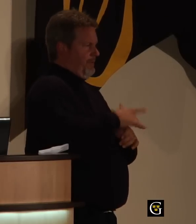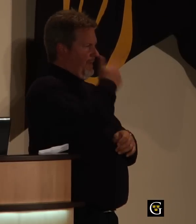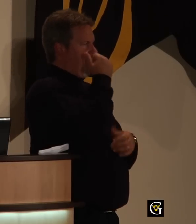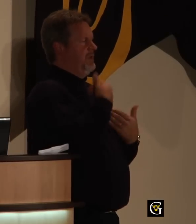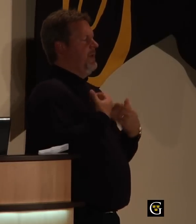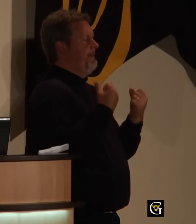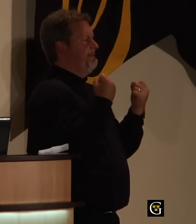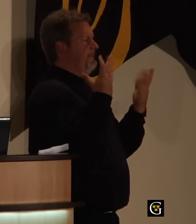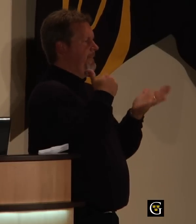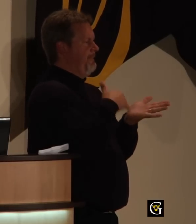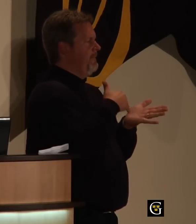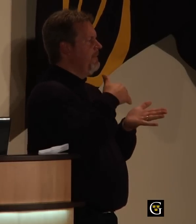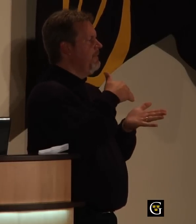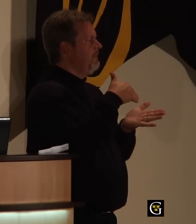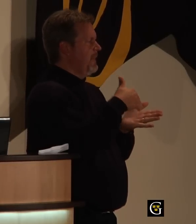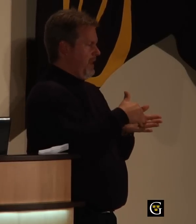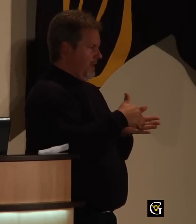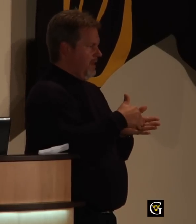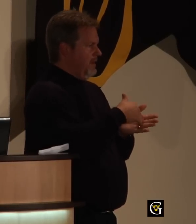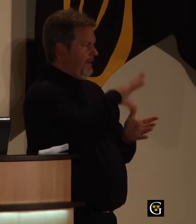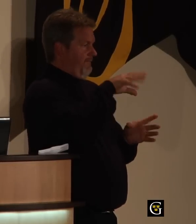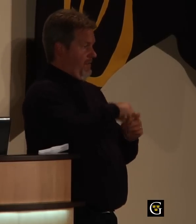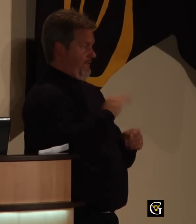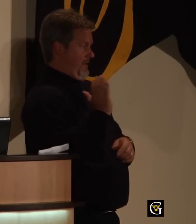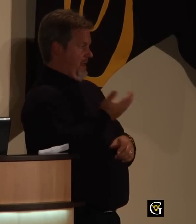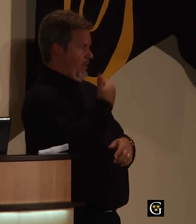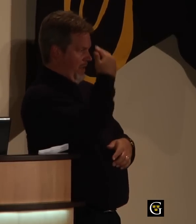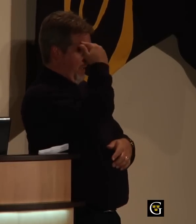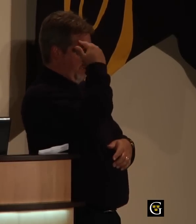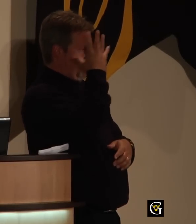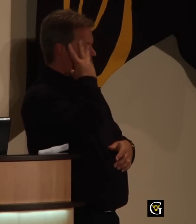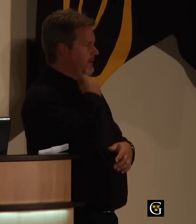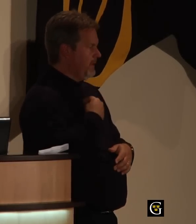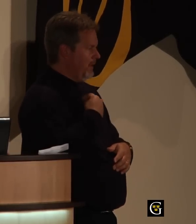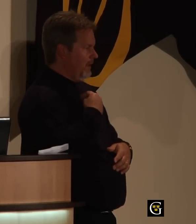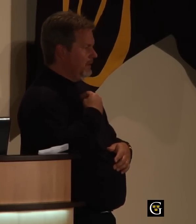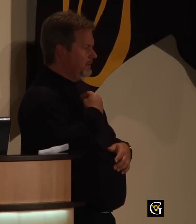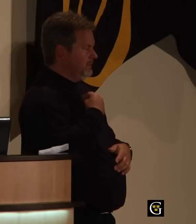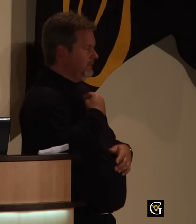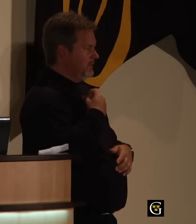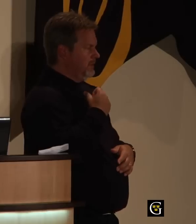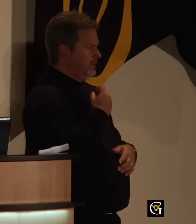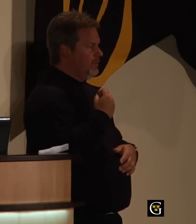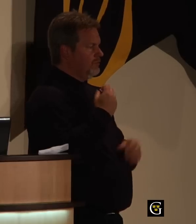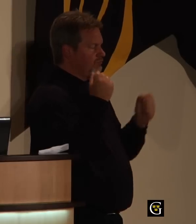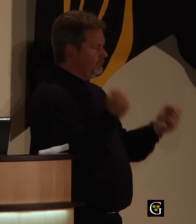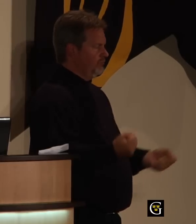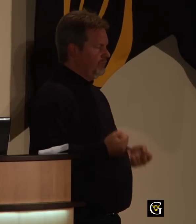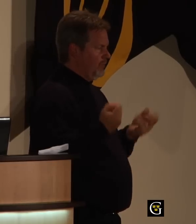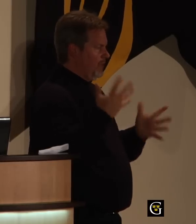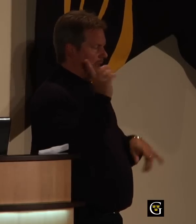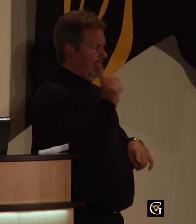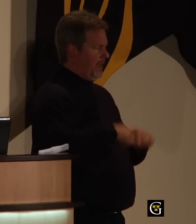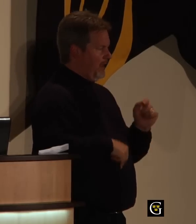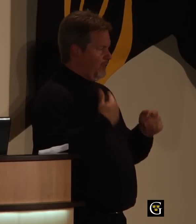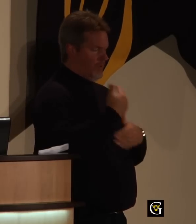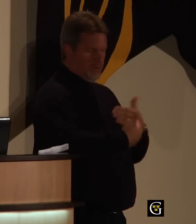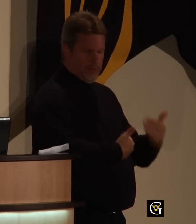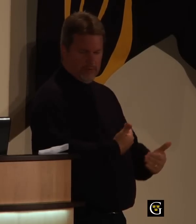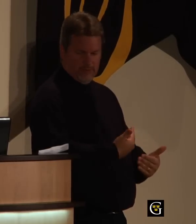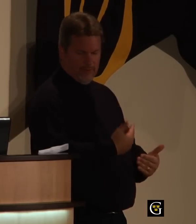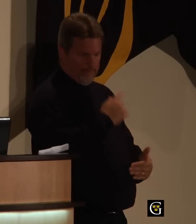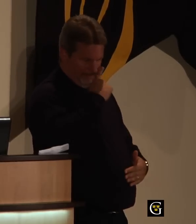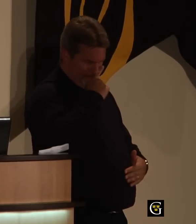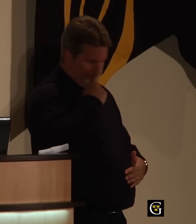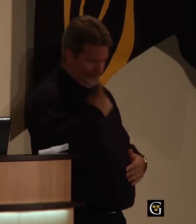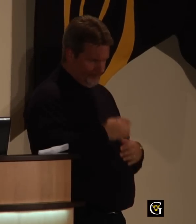millions that constitute your conscious experience and index them all. That's going beyond your reach. And also, this